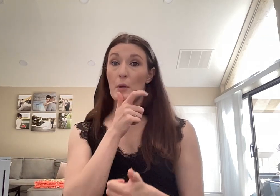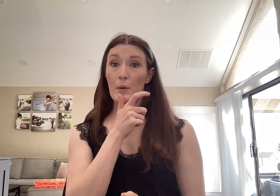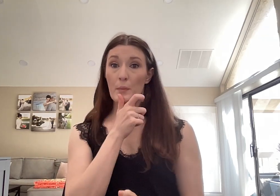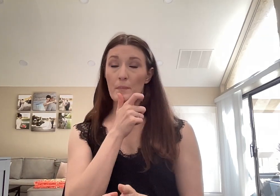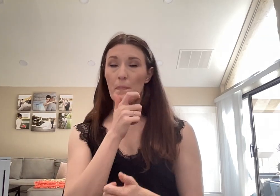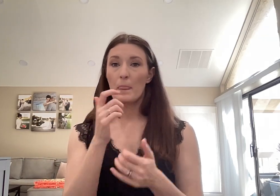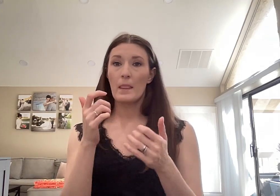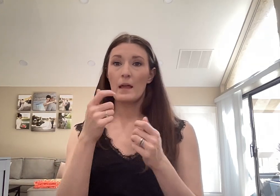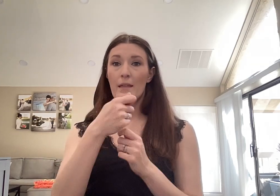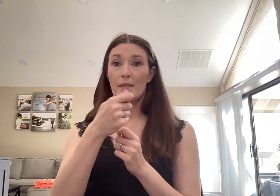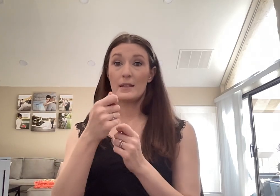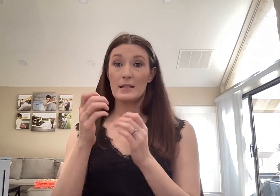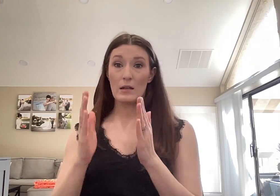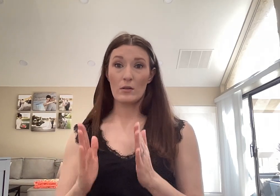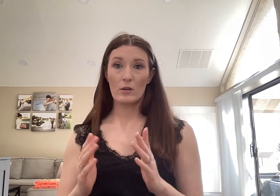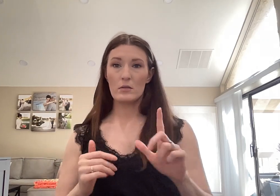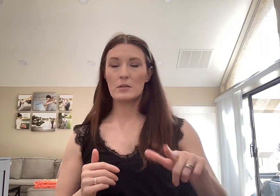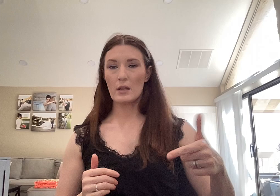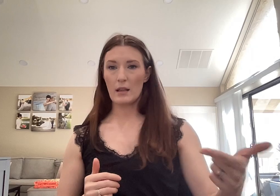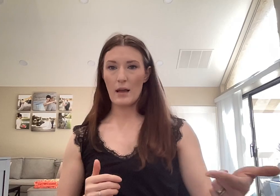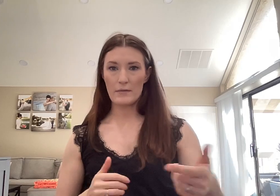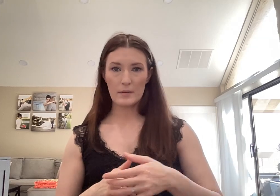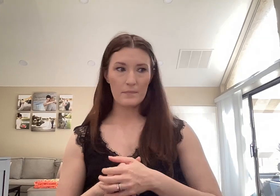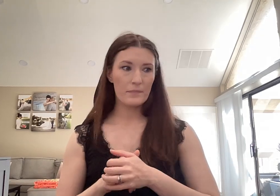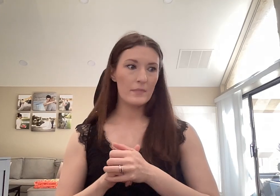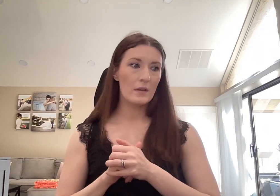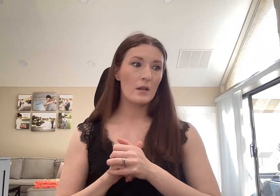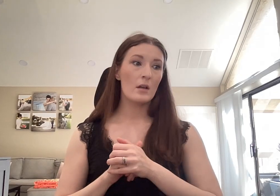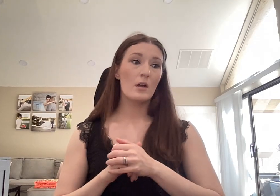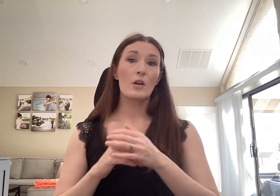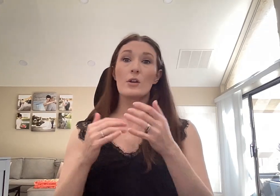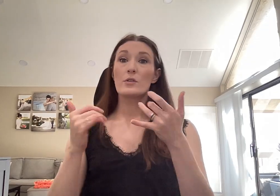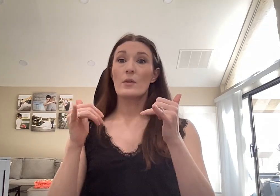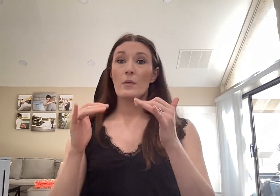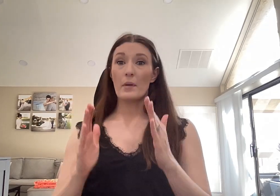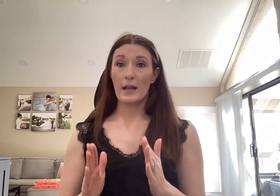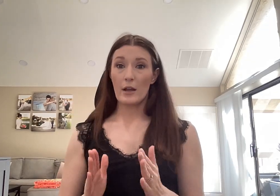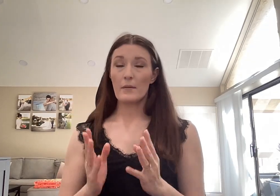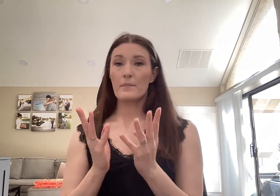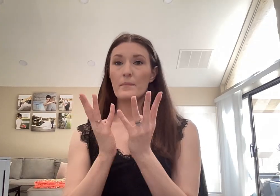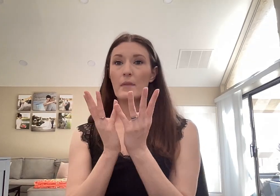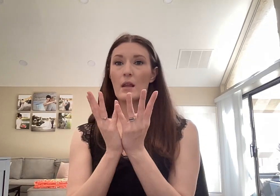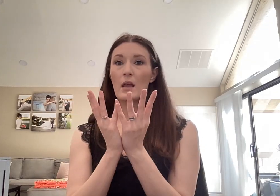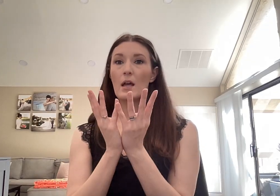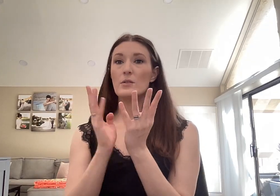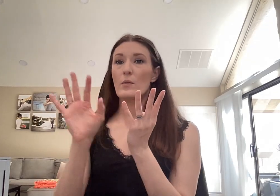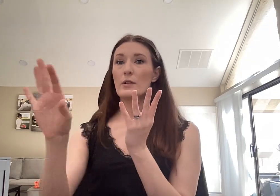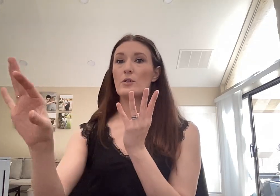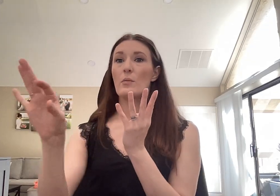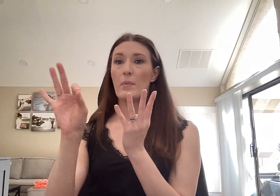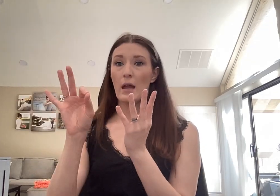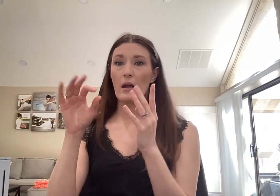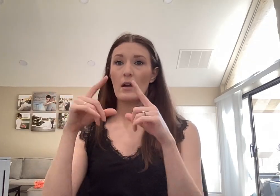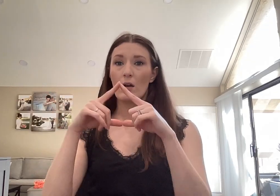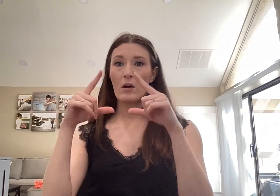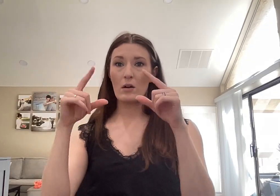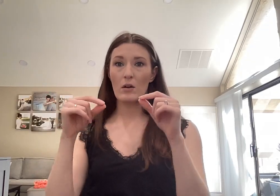who? The dealer to the left. So the player is going to pick a